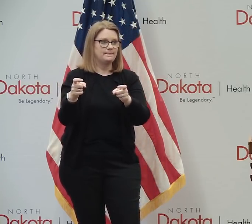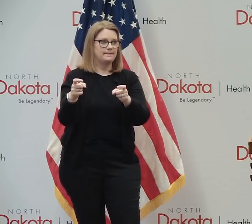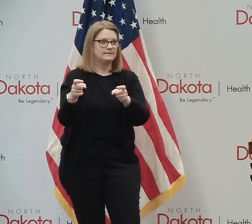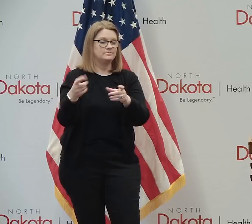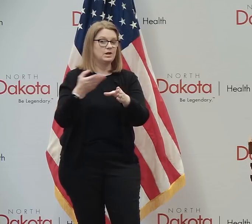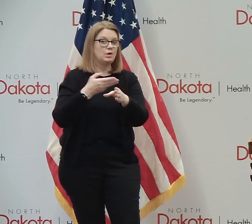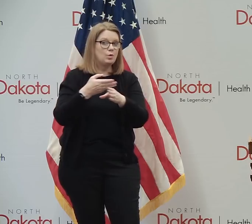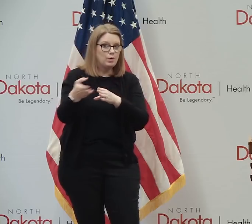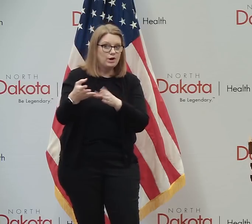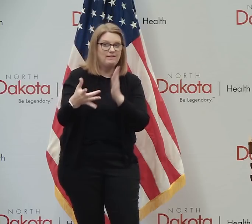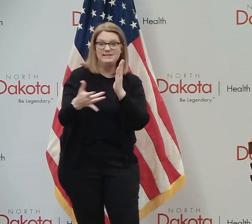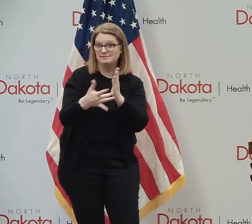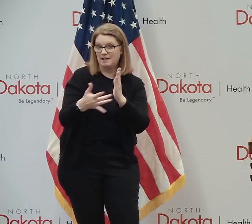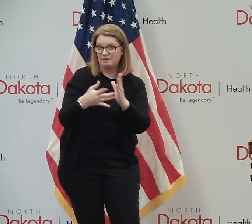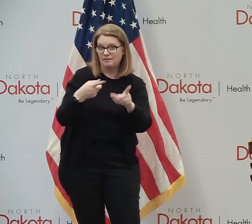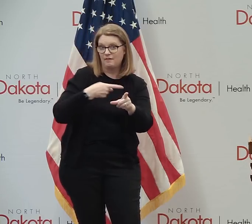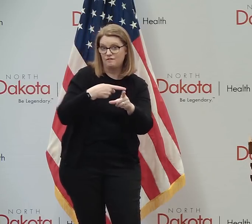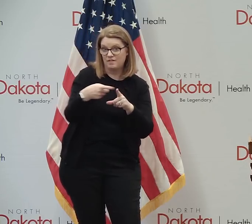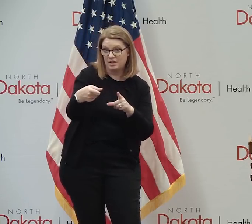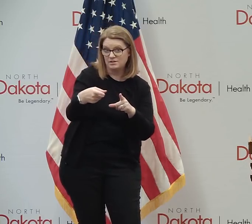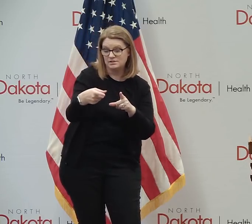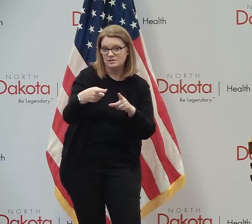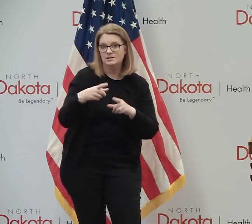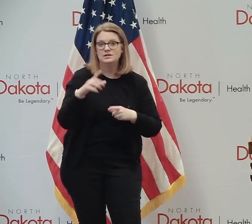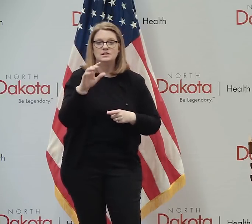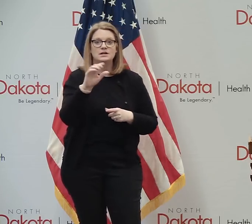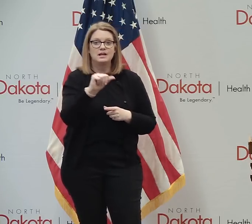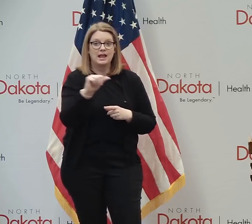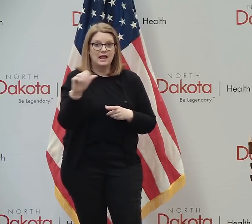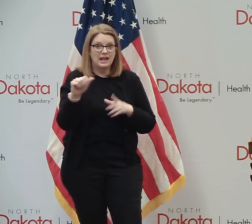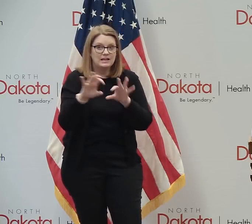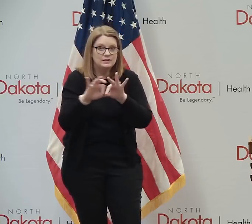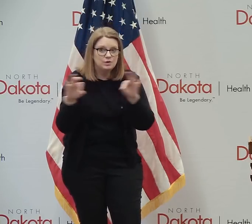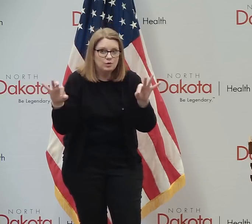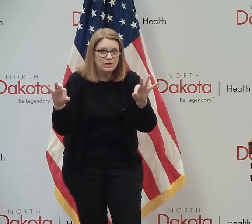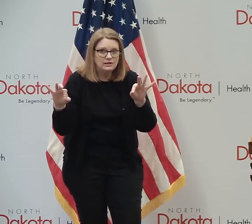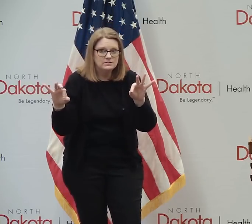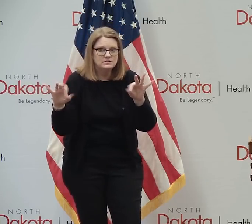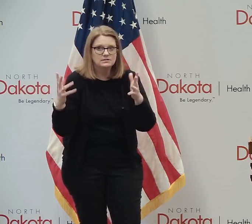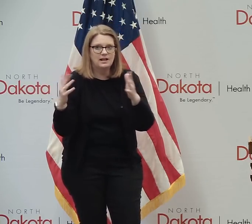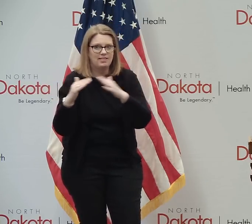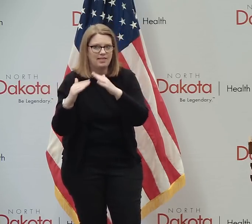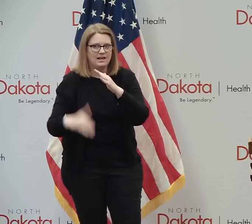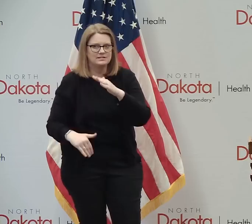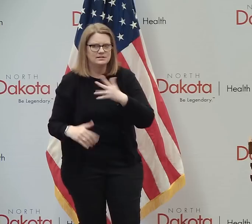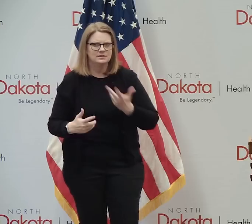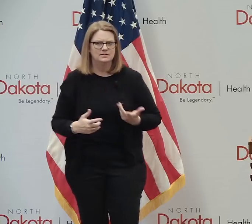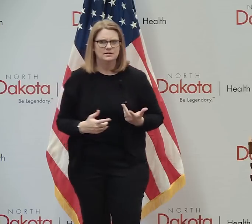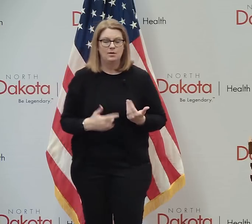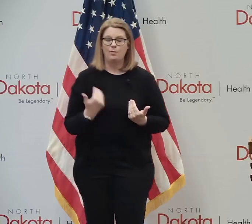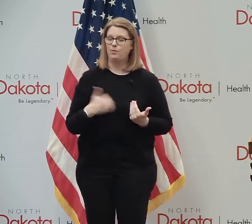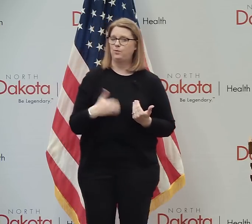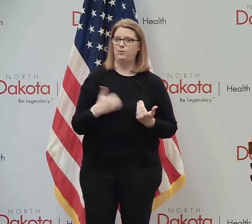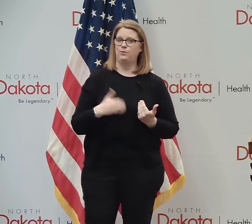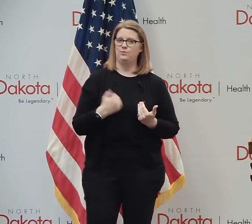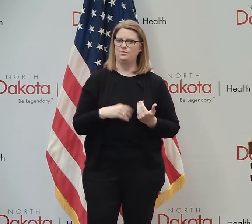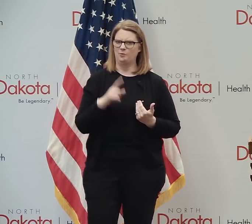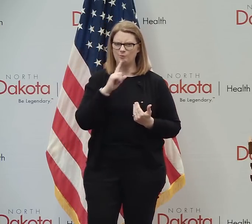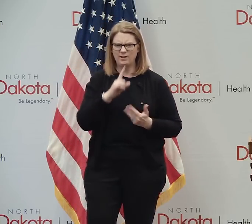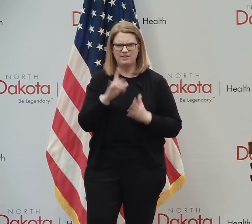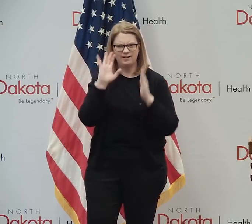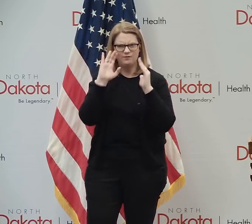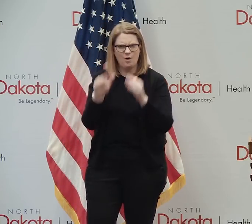to career and technical fields, associate degrees effectively and less. And so we are laser focused at meeting